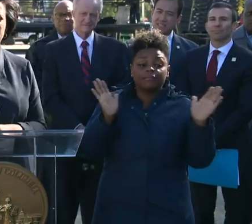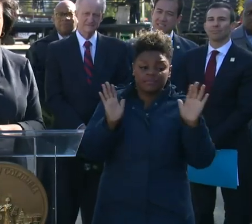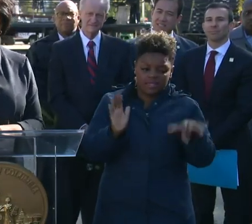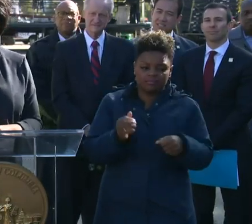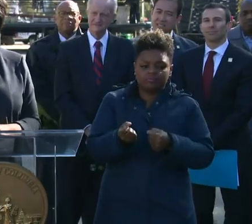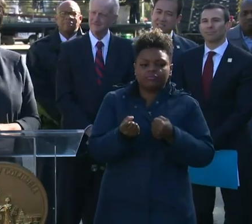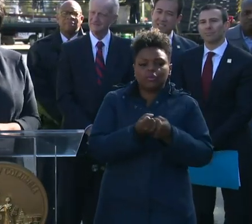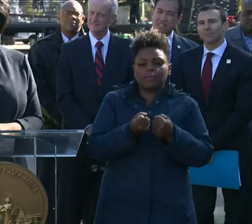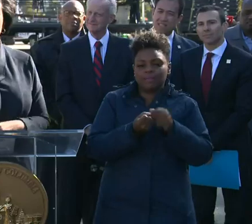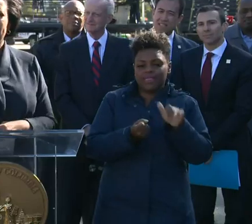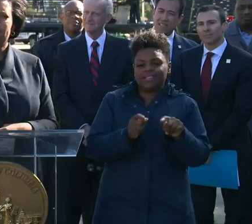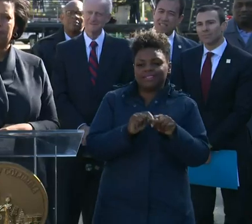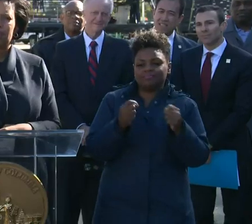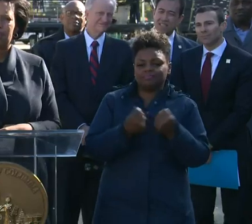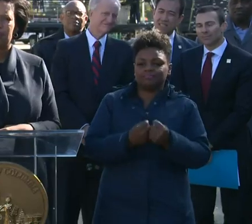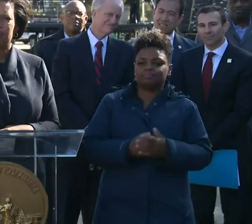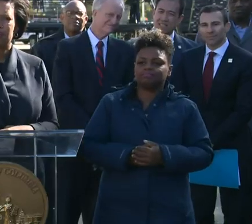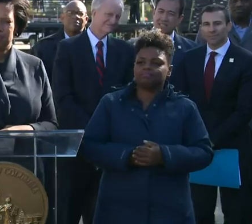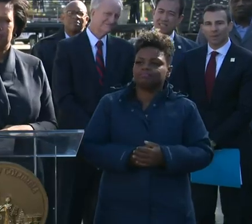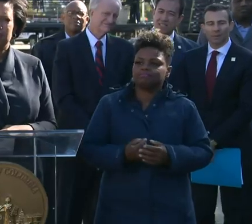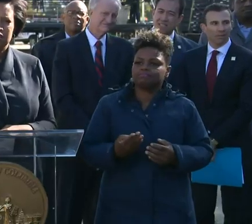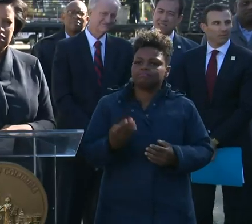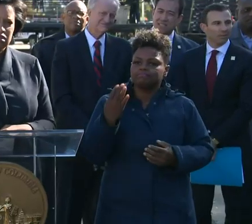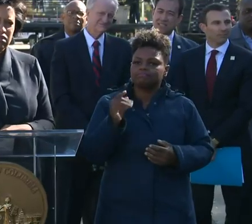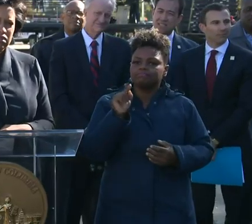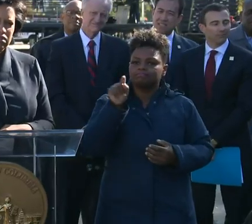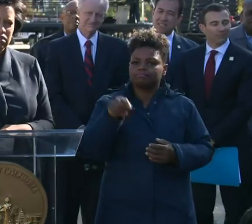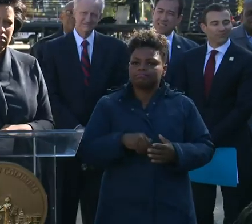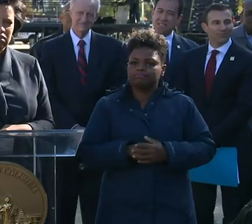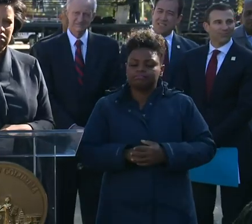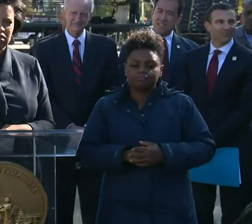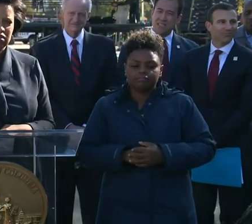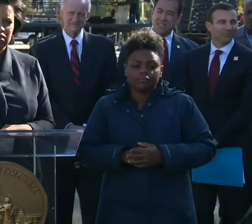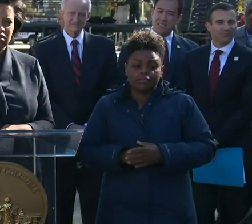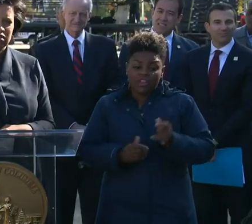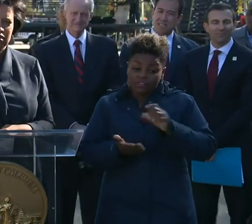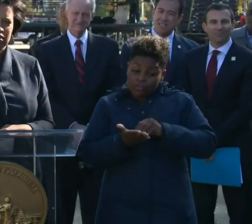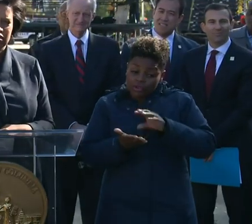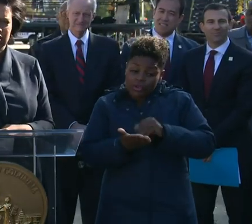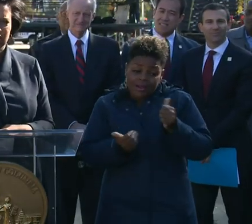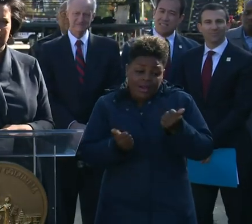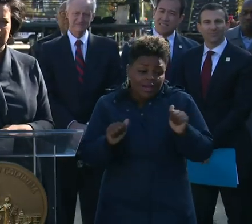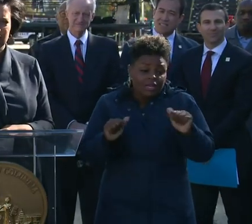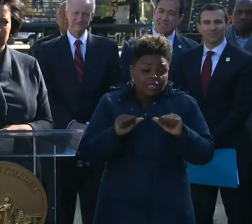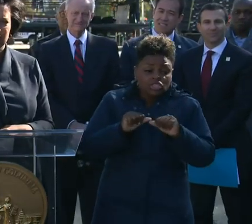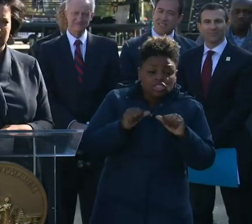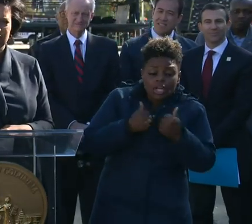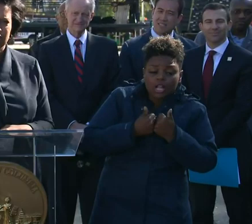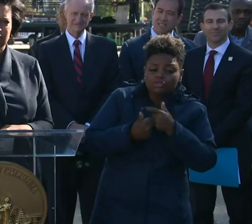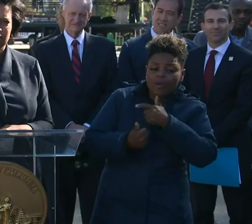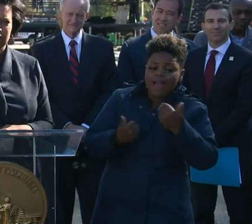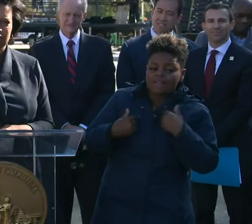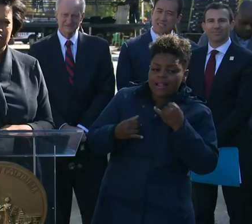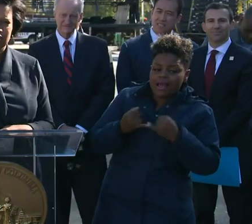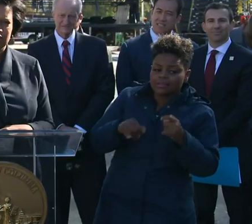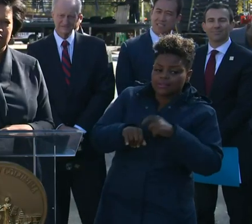As far as any lessons learned or challenges that you may have had in the last parade, what did you